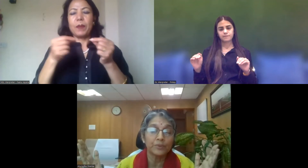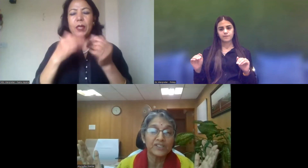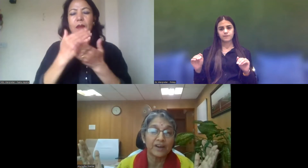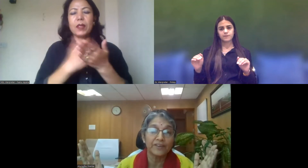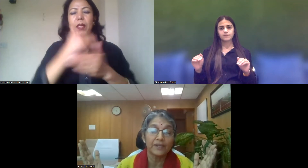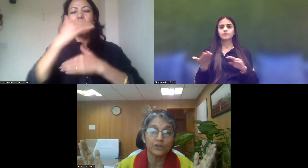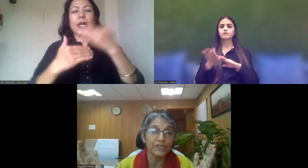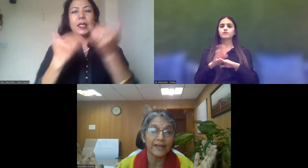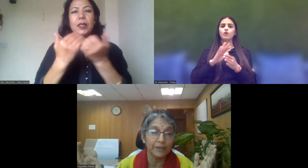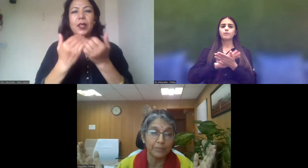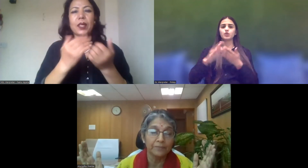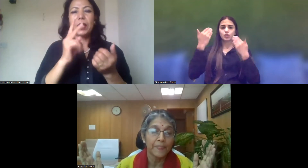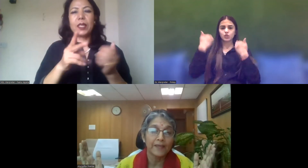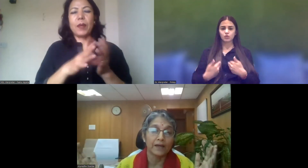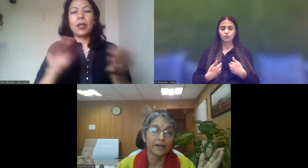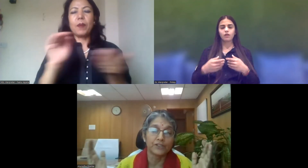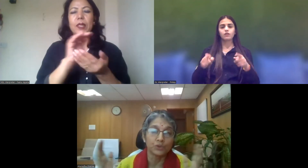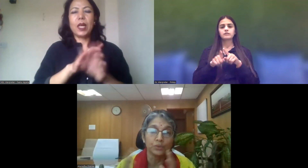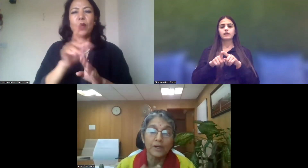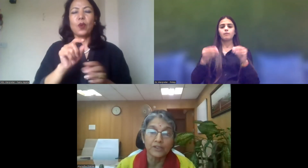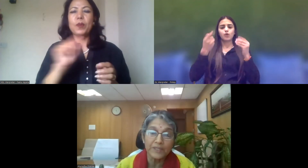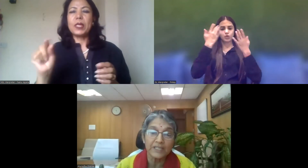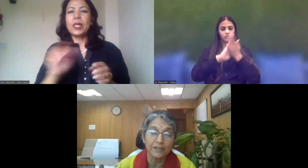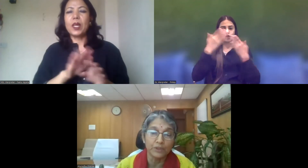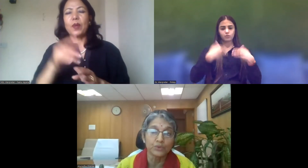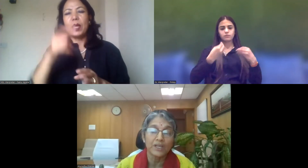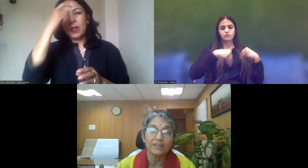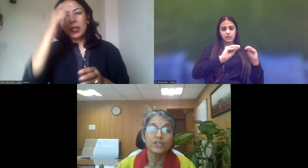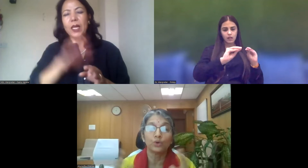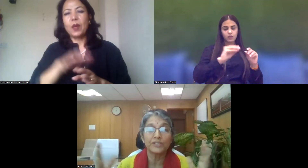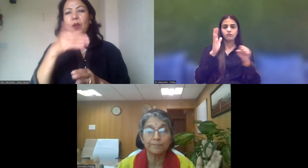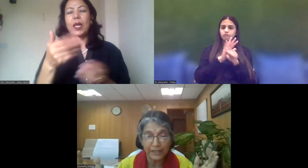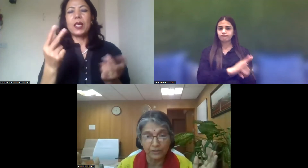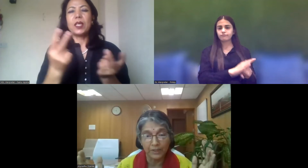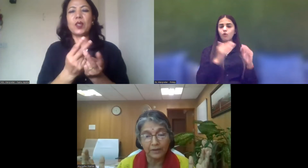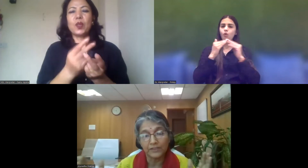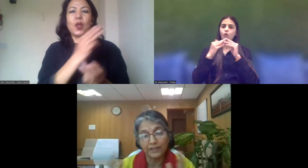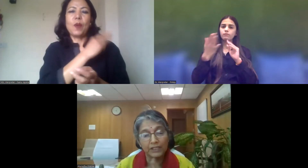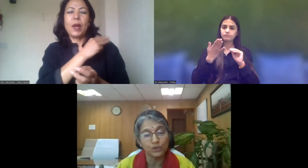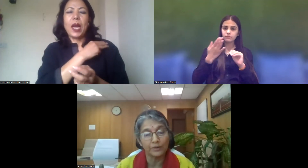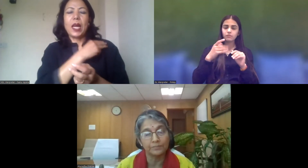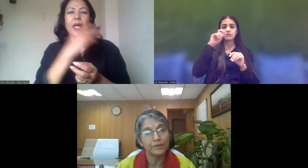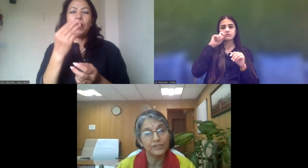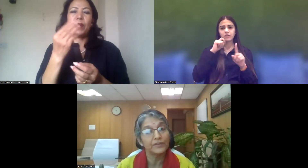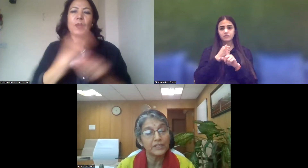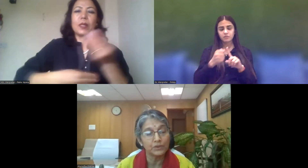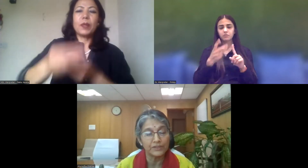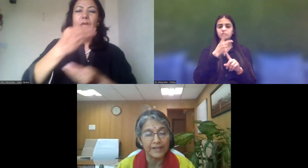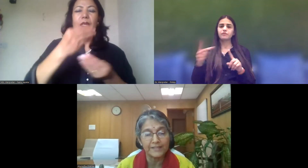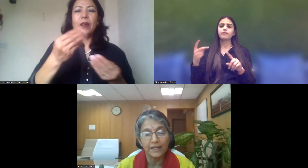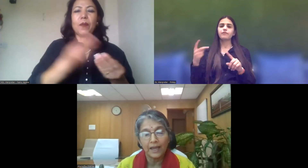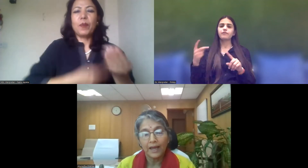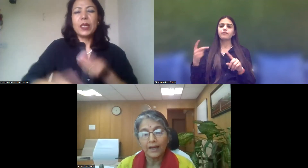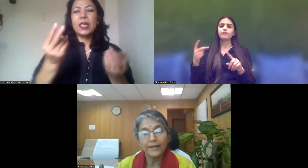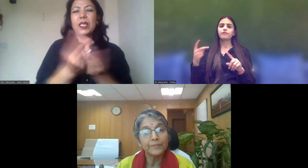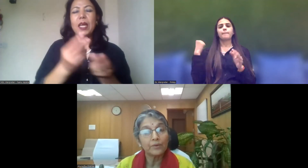from human trafficking to child labor to domestic abuse. There's a whole spectrum which we need to